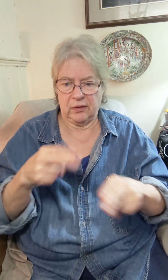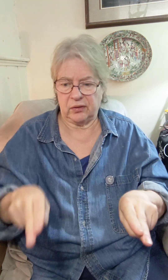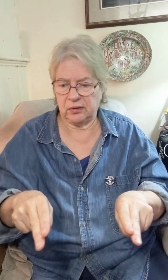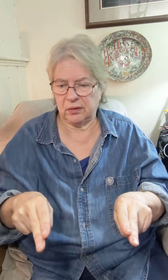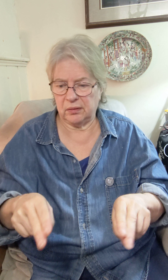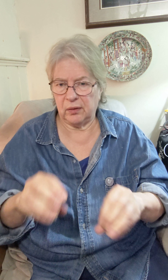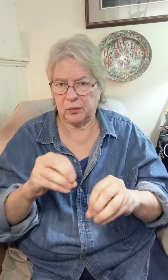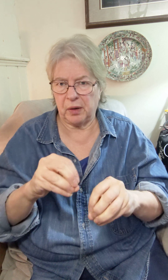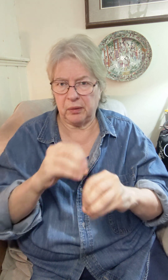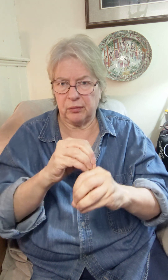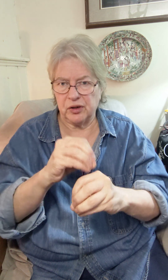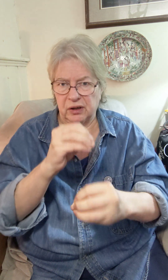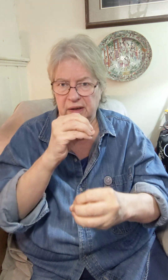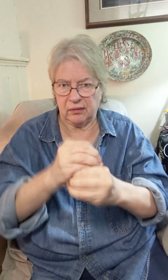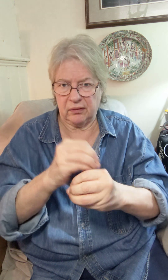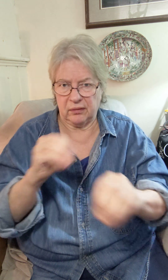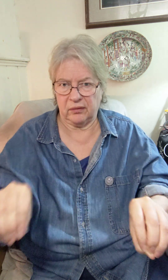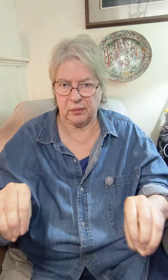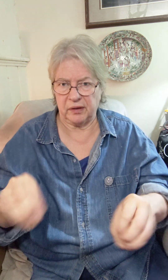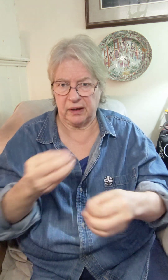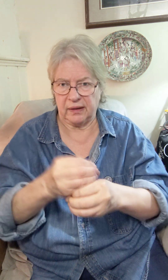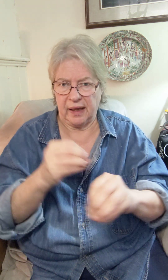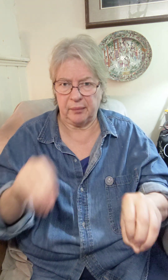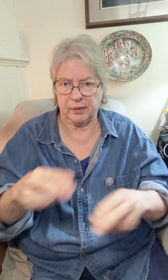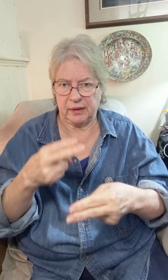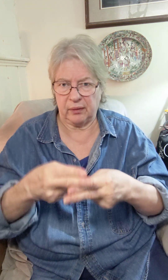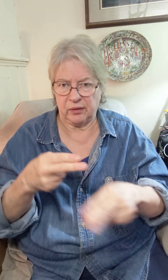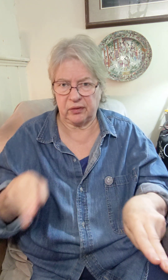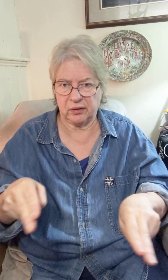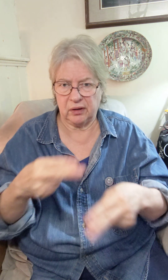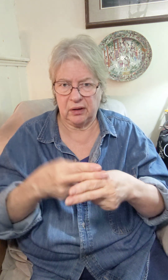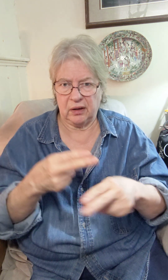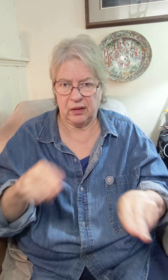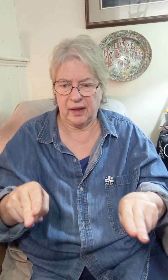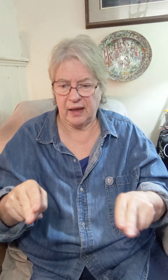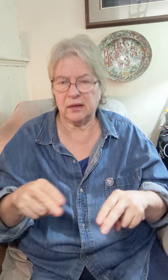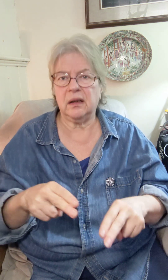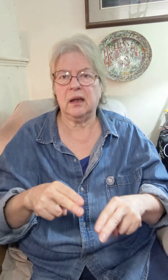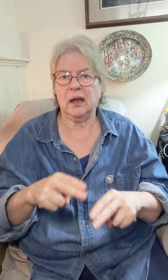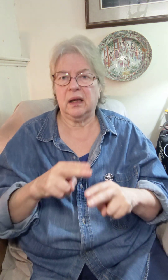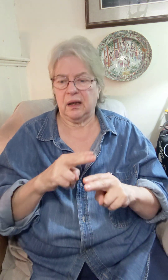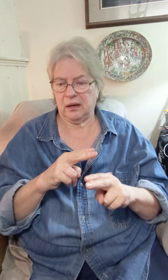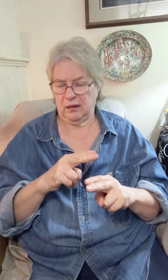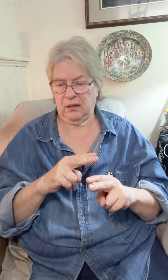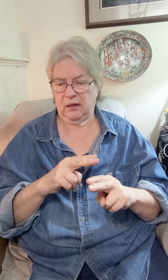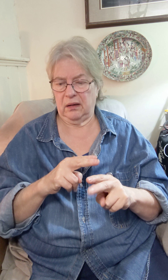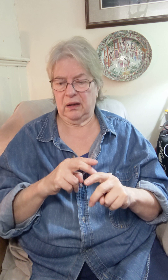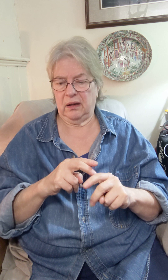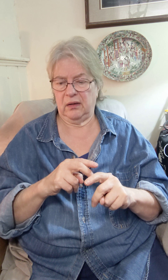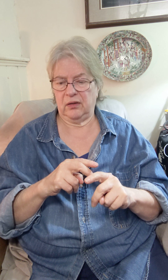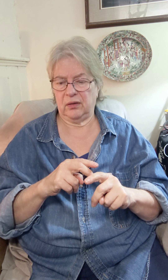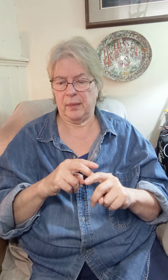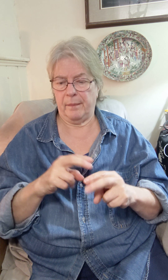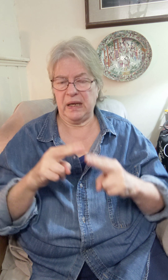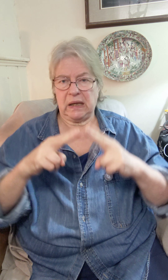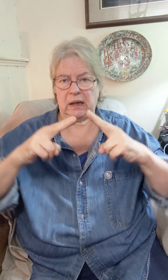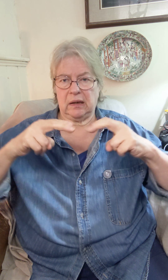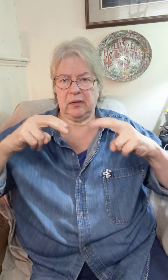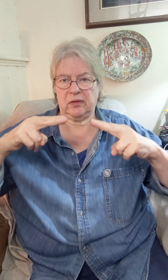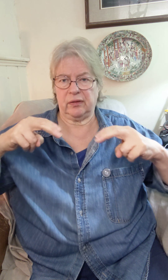Eggs. That was probably originally something like that, but now it's that. And bacon. This is a